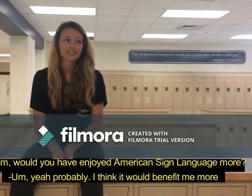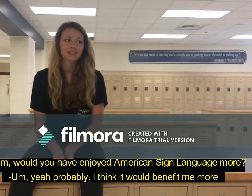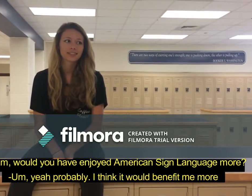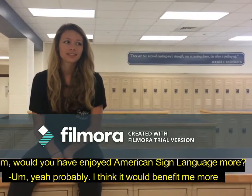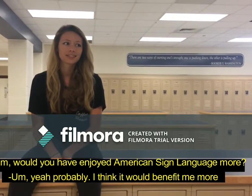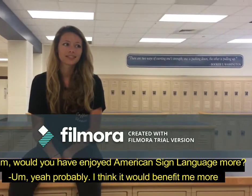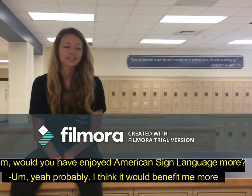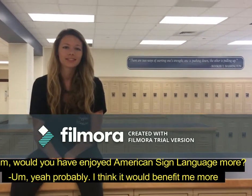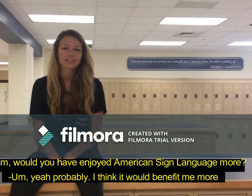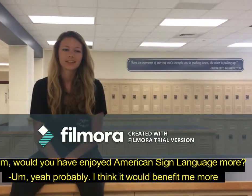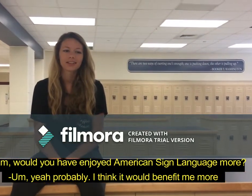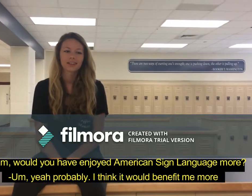Language more?